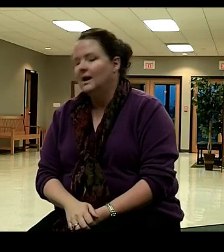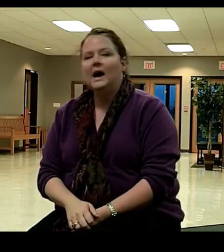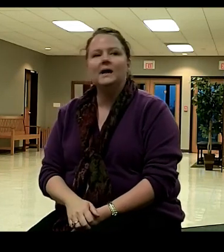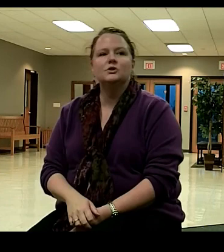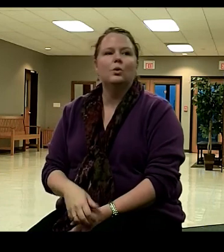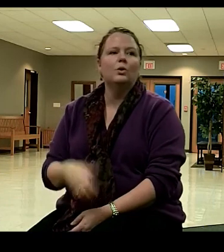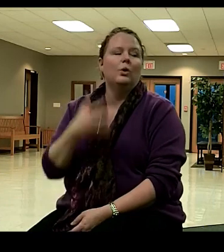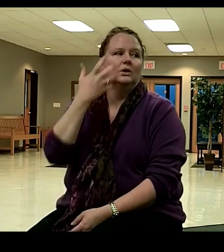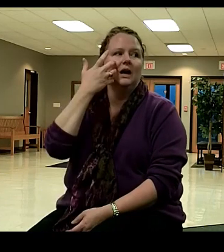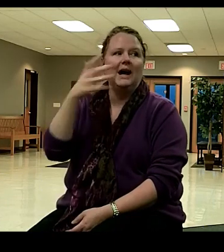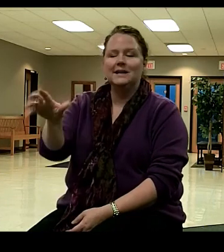Hot or cold? Hot,